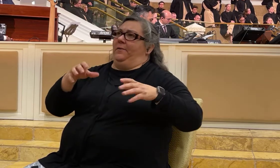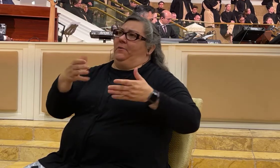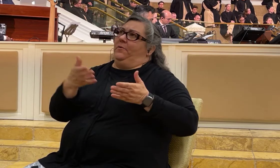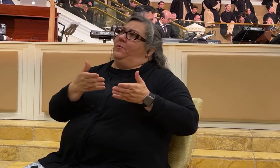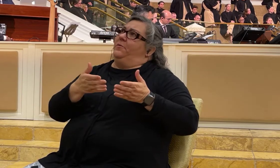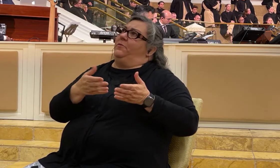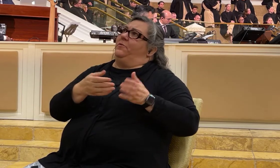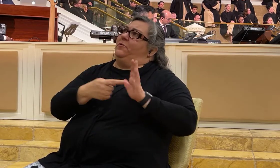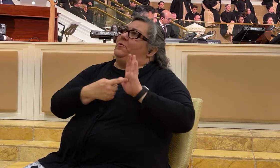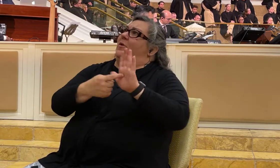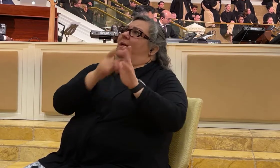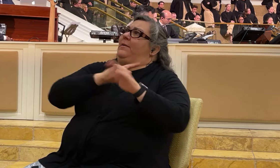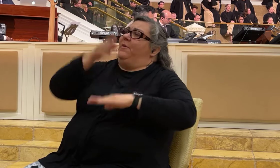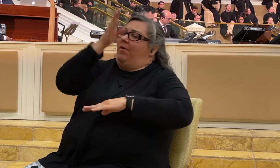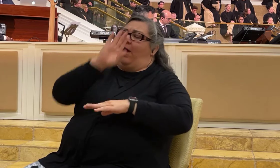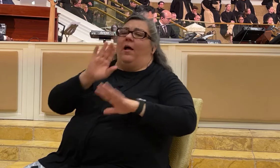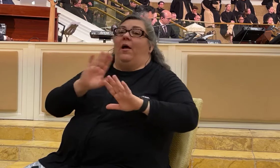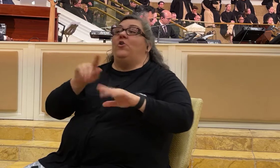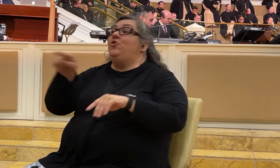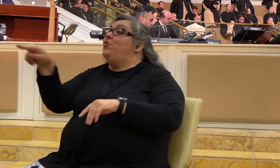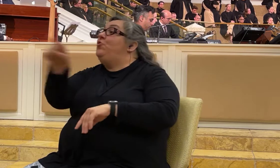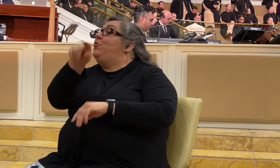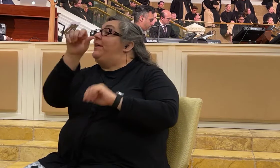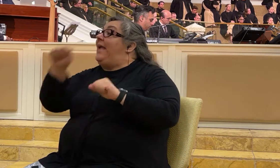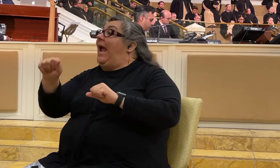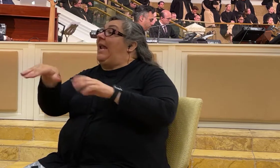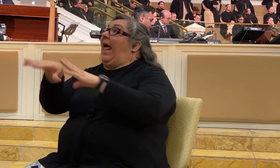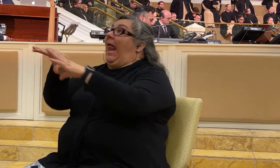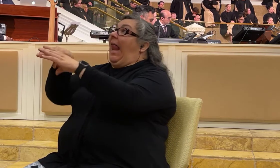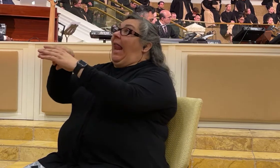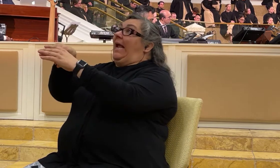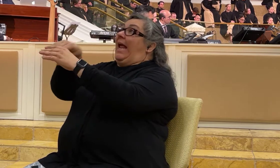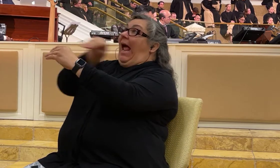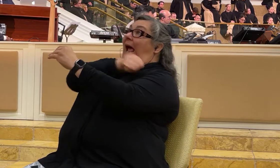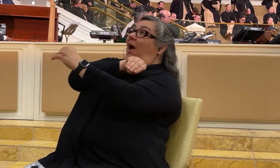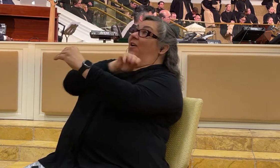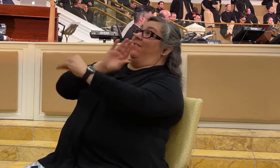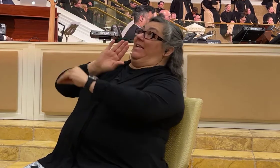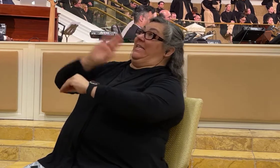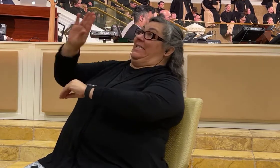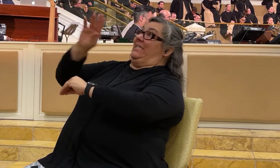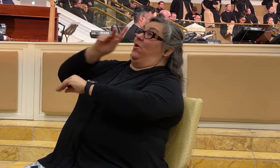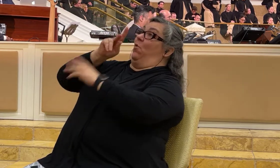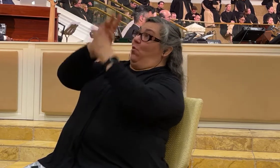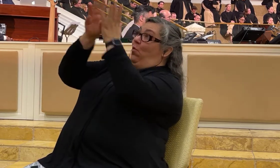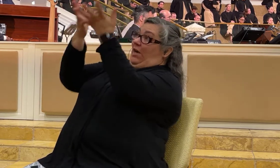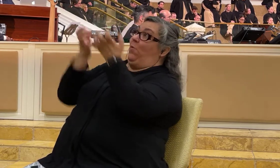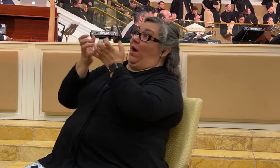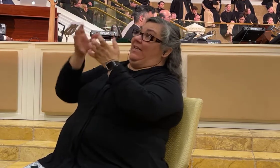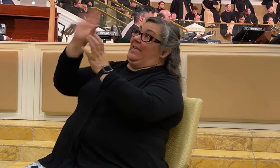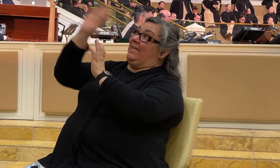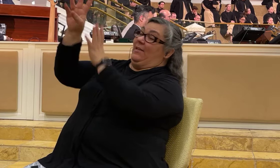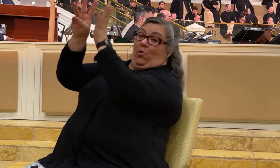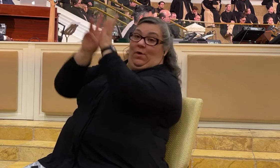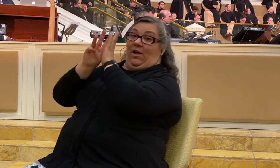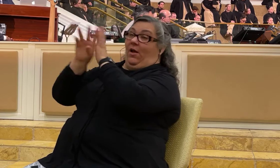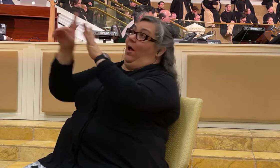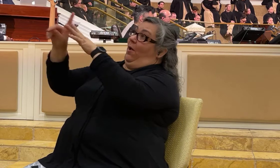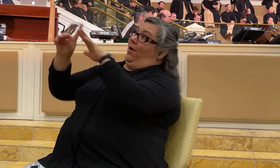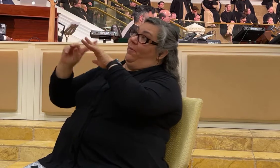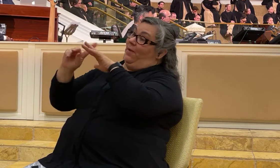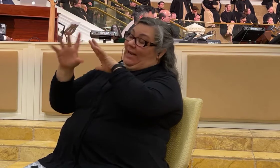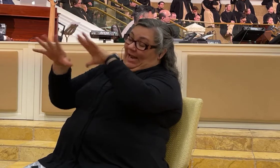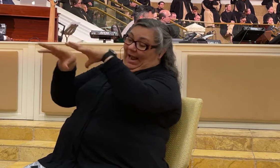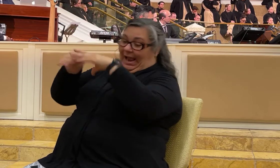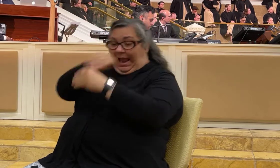of God. You can get out of the will of God. You can do it your way. Not very often in my life have I done that,